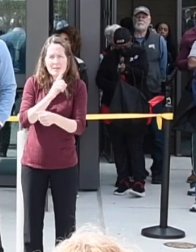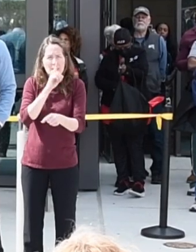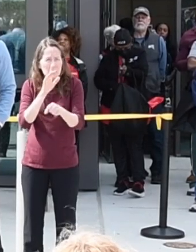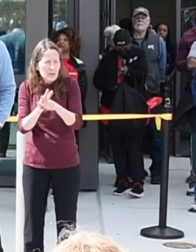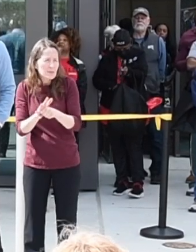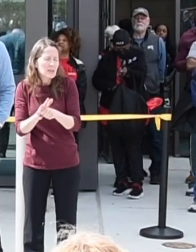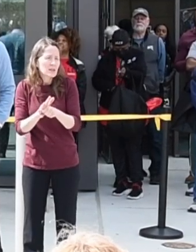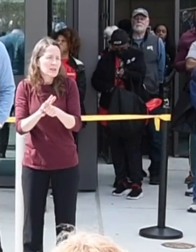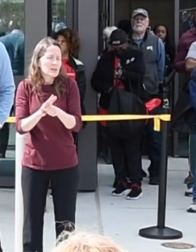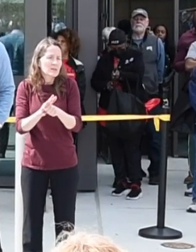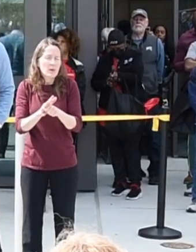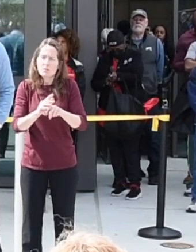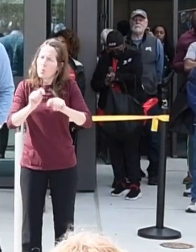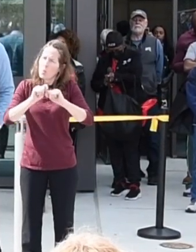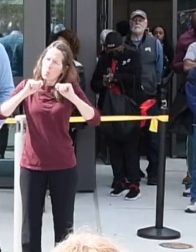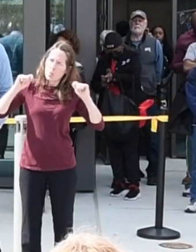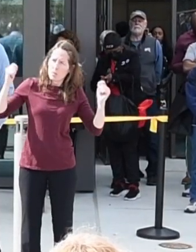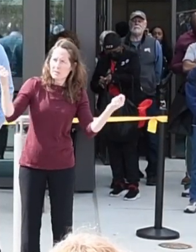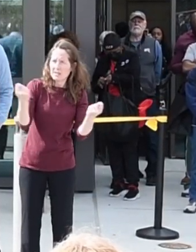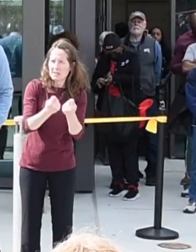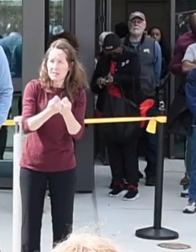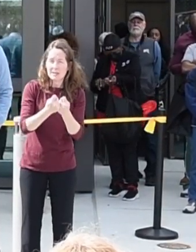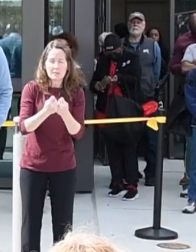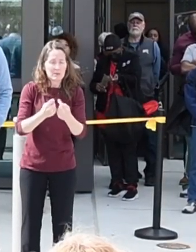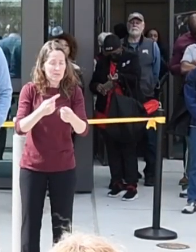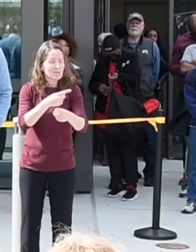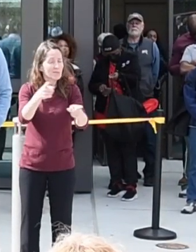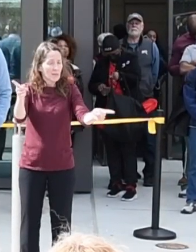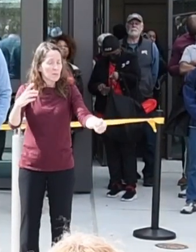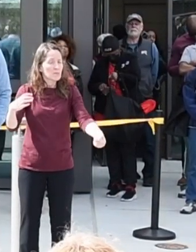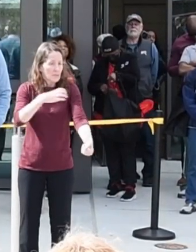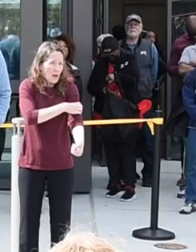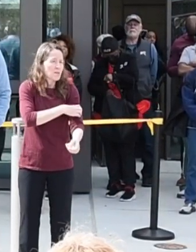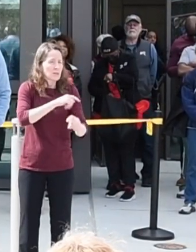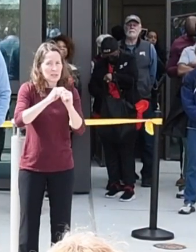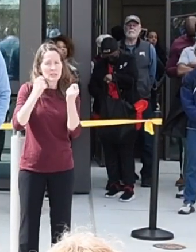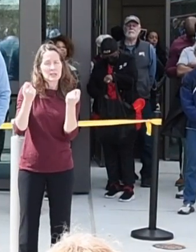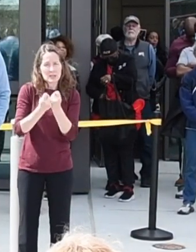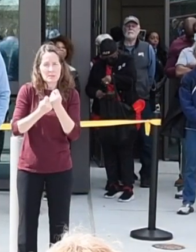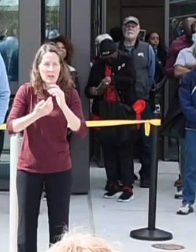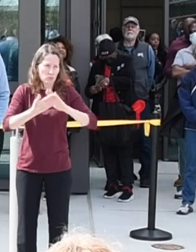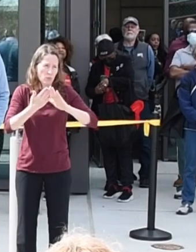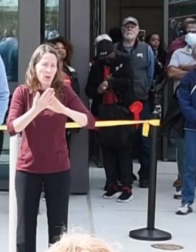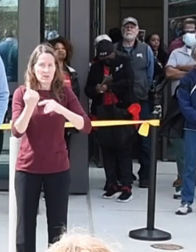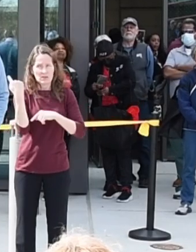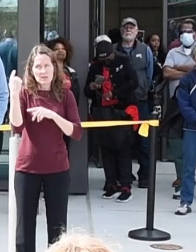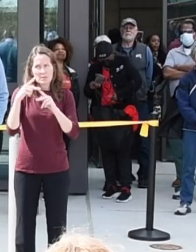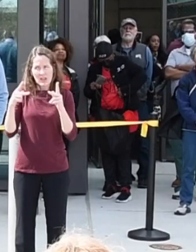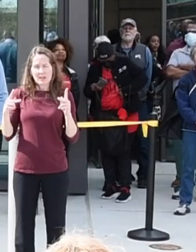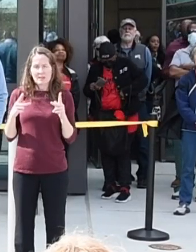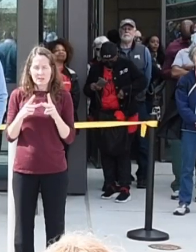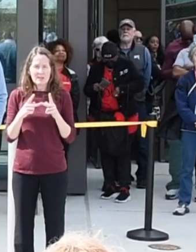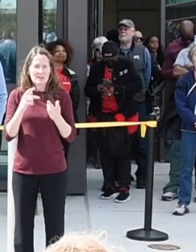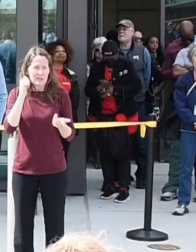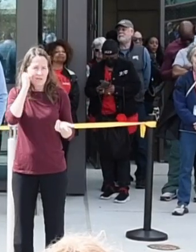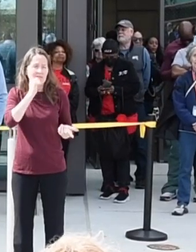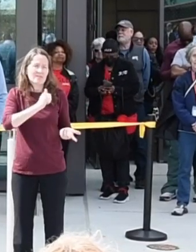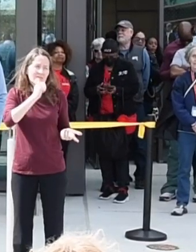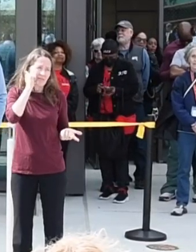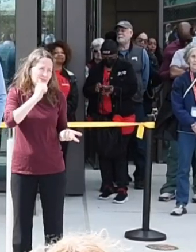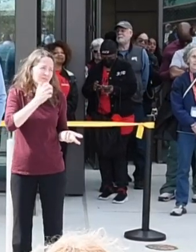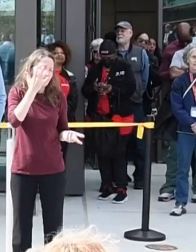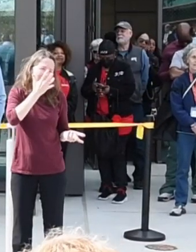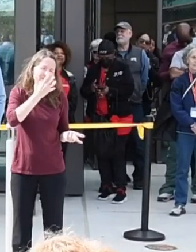the team, the mighty team that runs this place every single